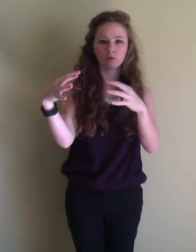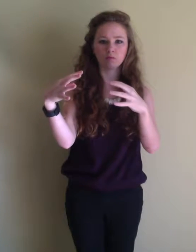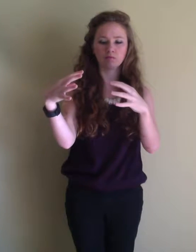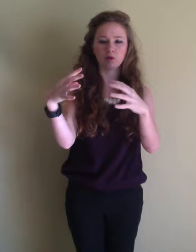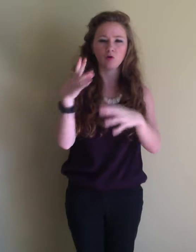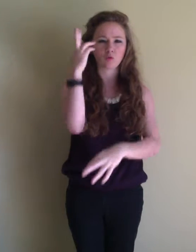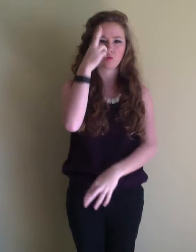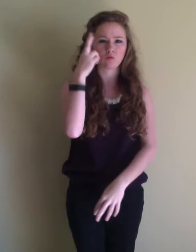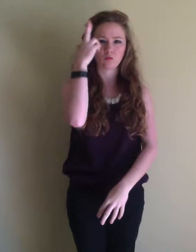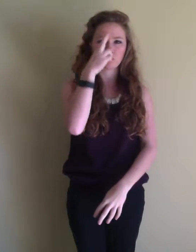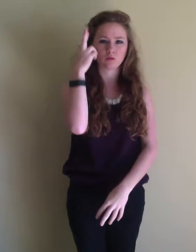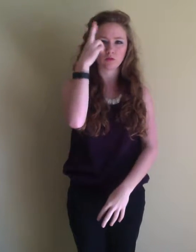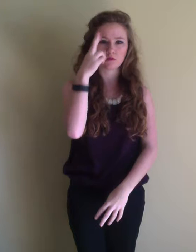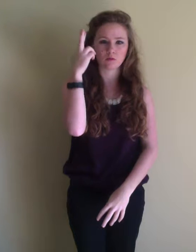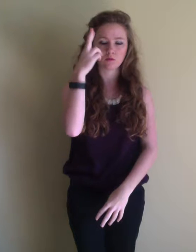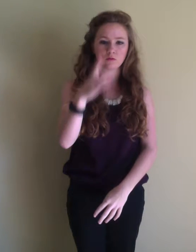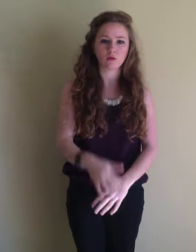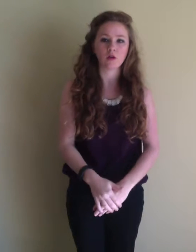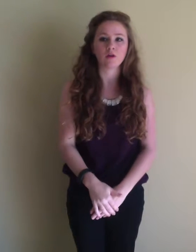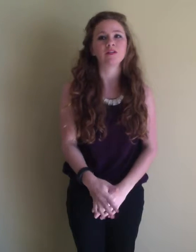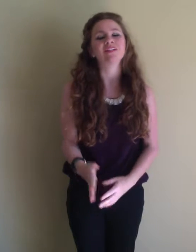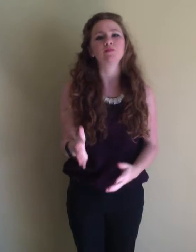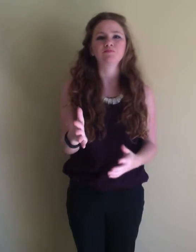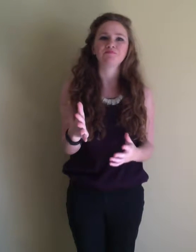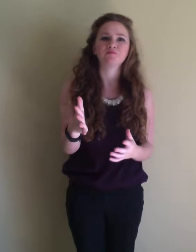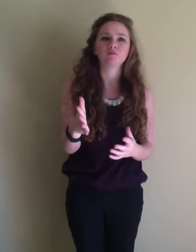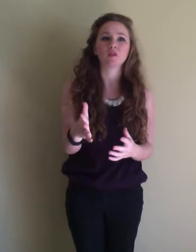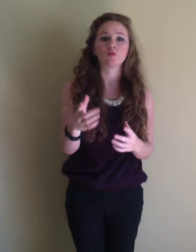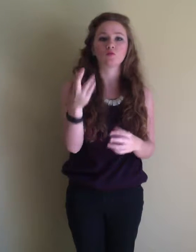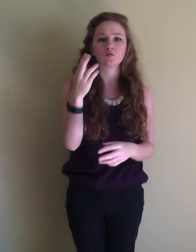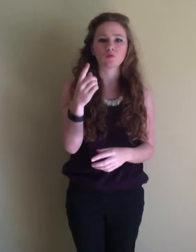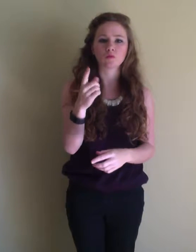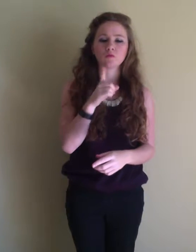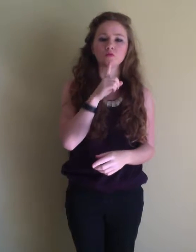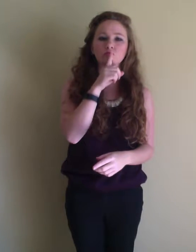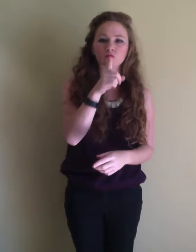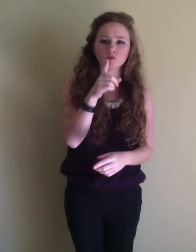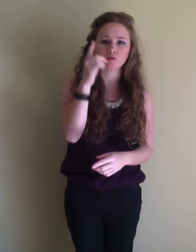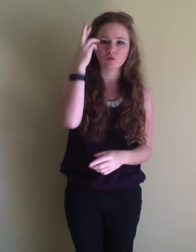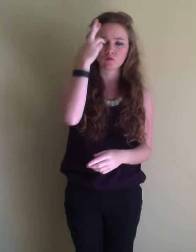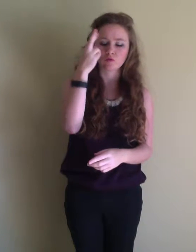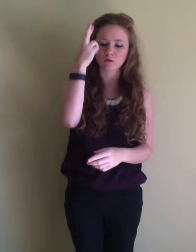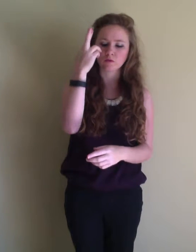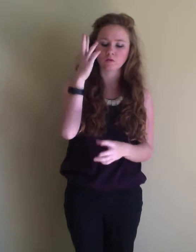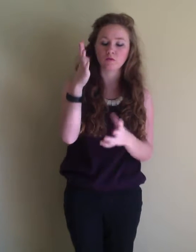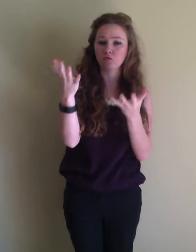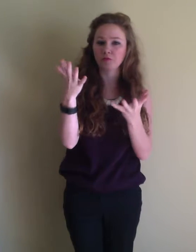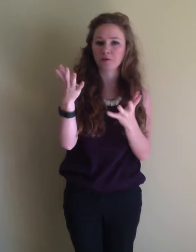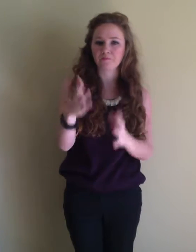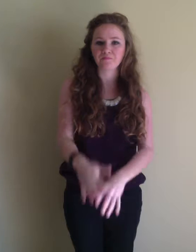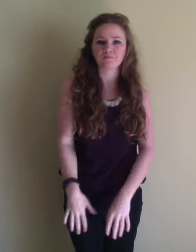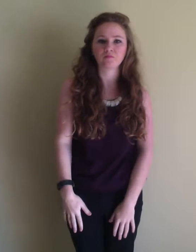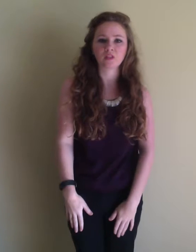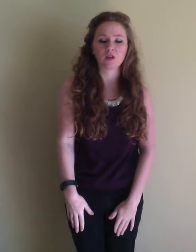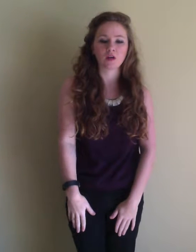the saying, no taxation without representation. However, there's a lot more details to it than that. So I'm just going to go through your study guide. We're going to bounce around through